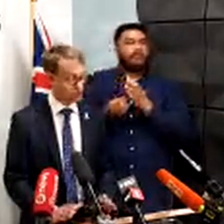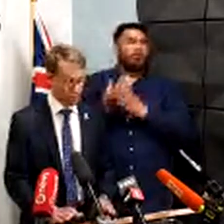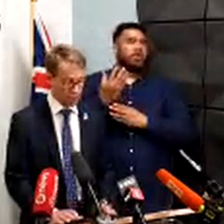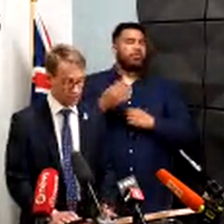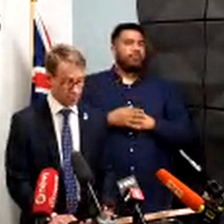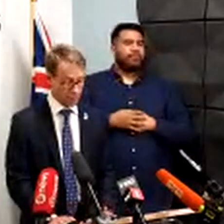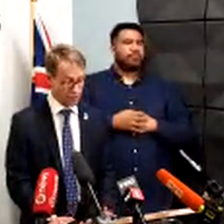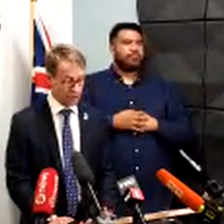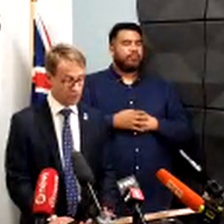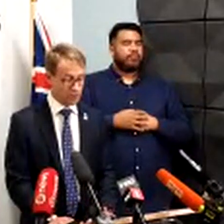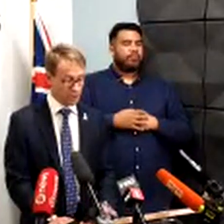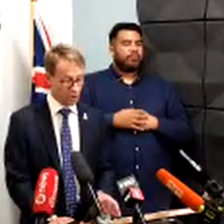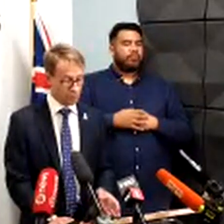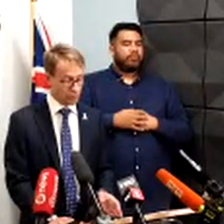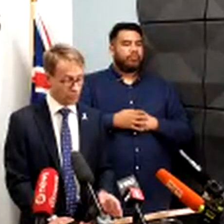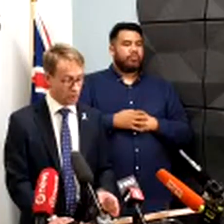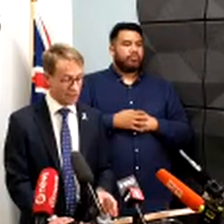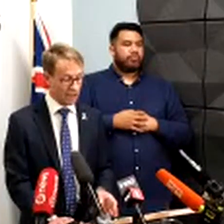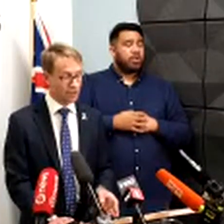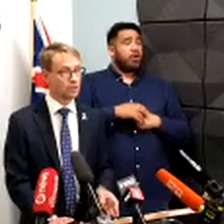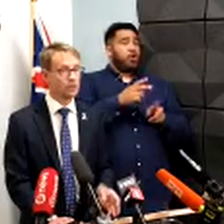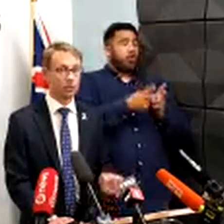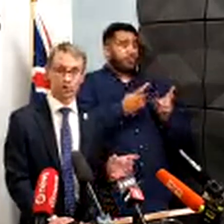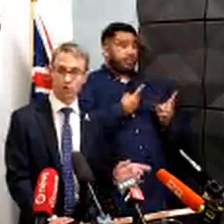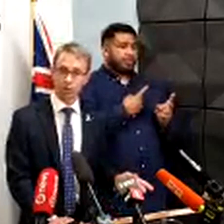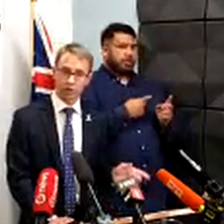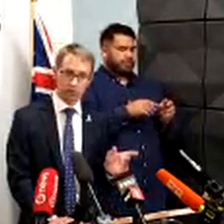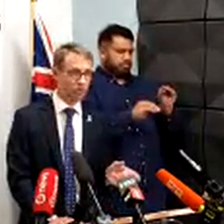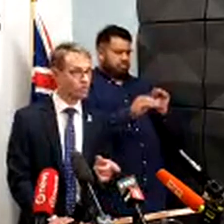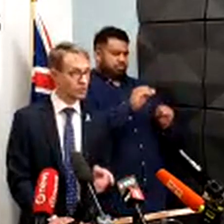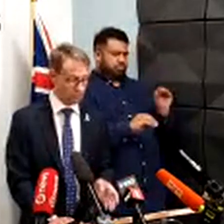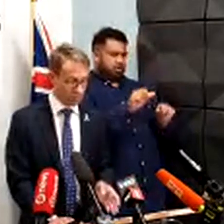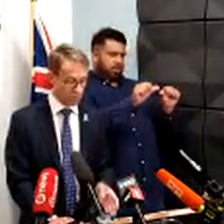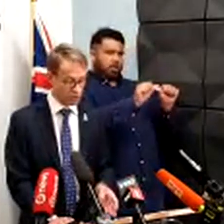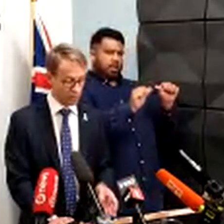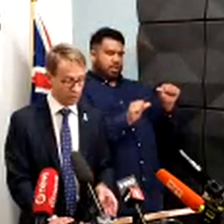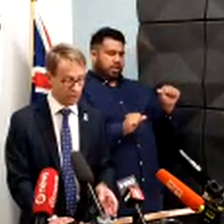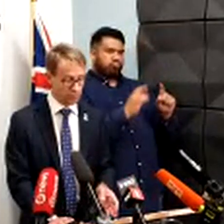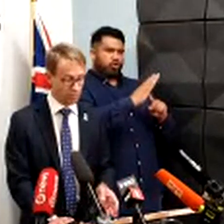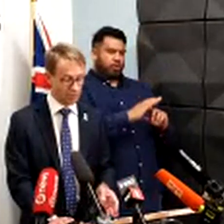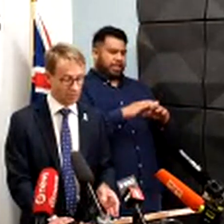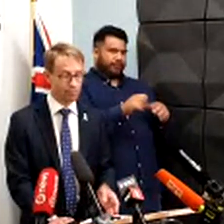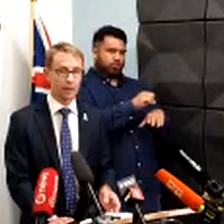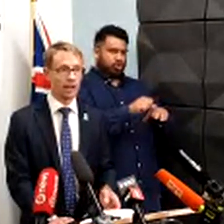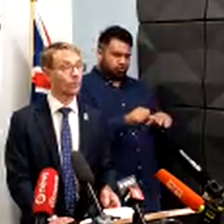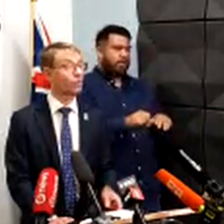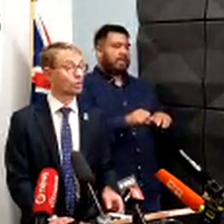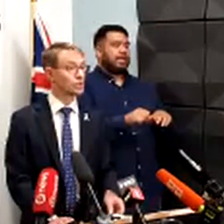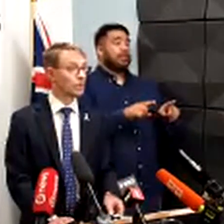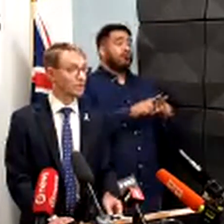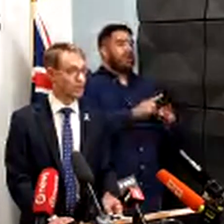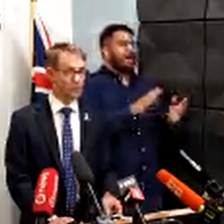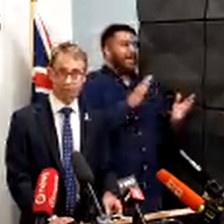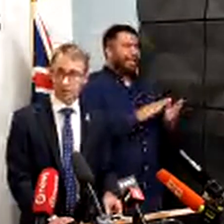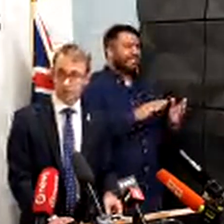And as operations are prioritised, hospitals are working hard to ensure that those surgeries that have been postponed are kept to a minimum, and of